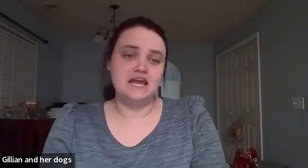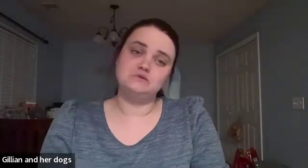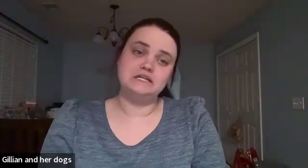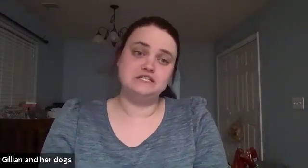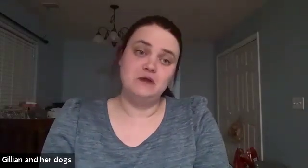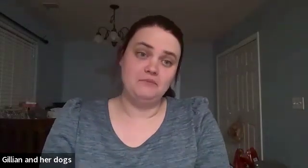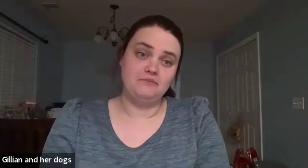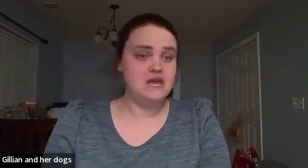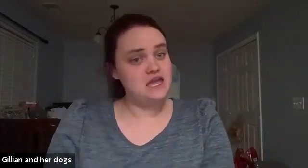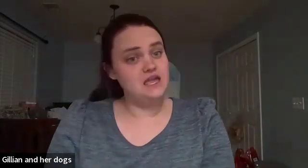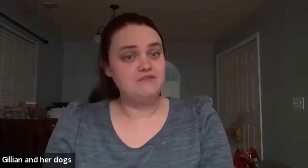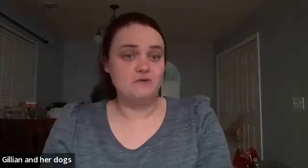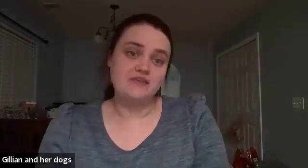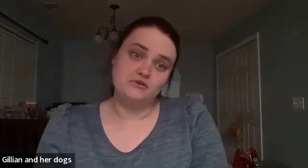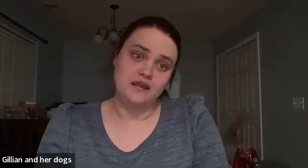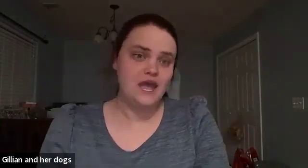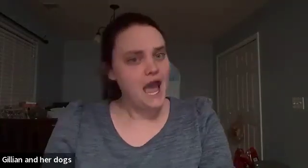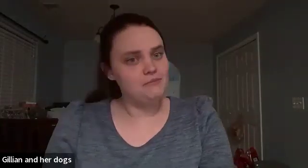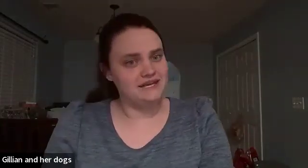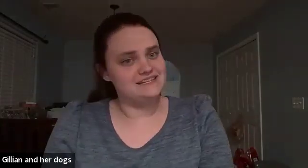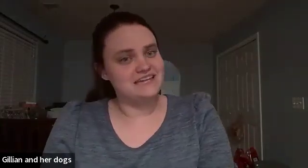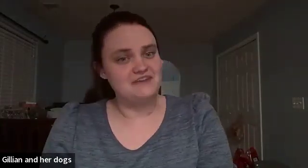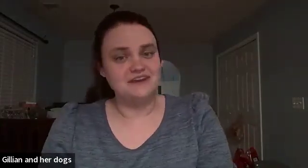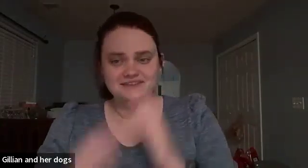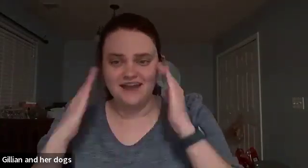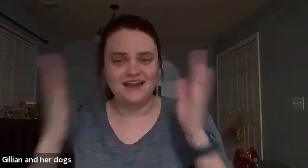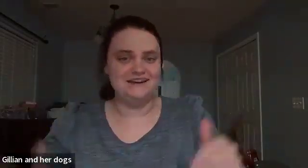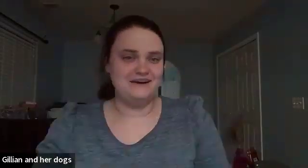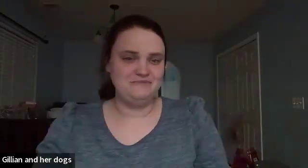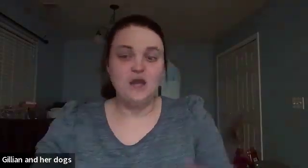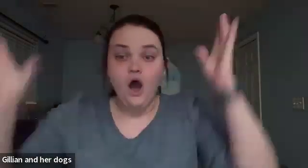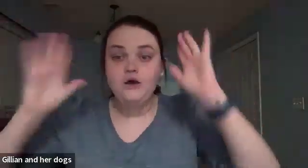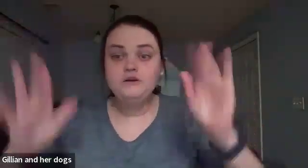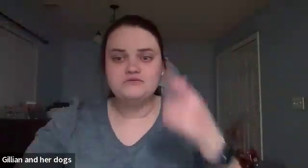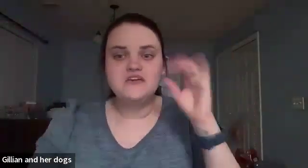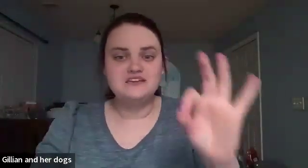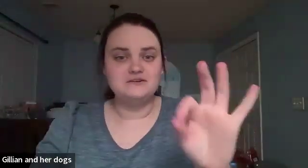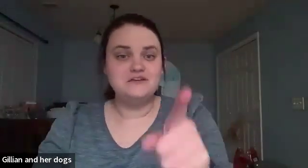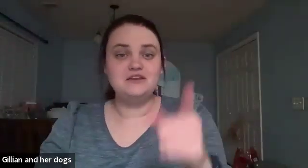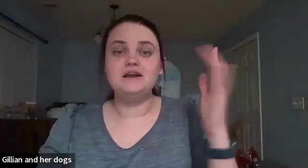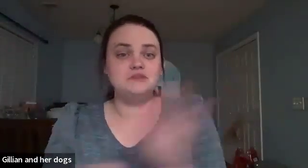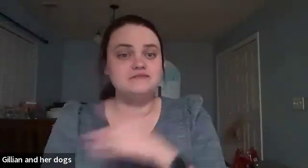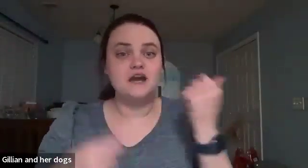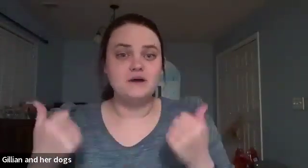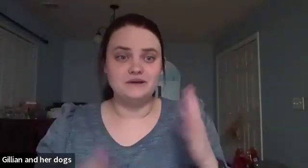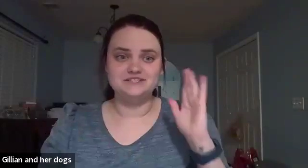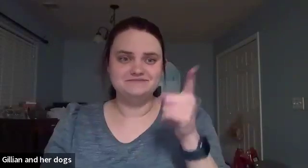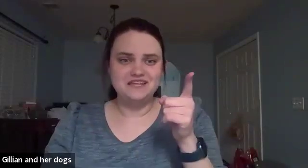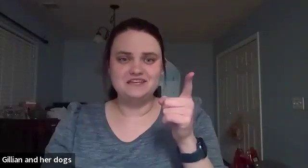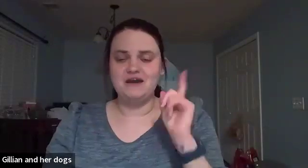has 22 apples. He gave away 3. How many does he have now? Yeah, I know. Oh no, thank you. Thank you. I completely forgot about which. Thank you.